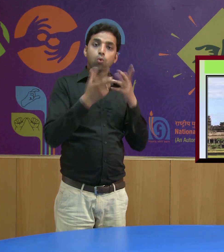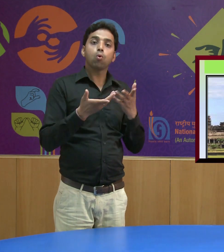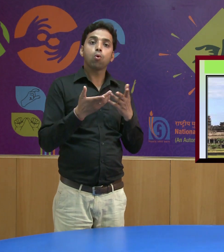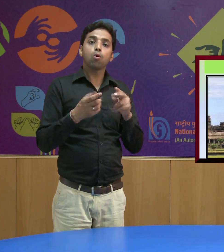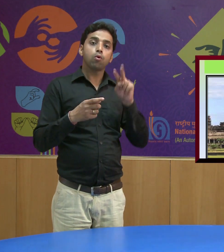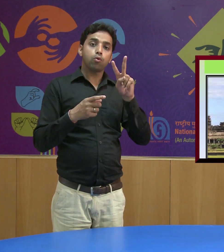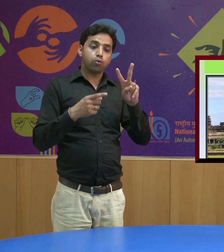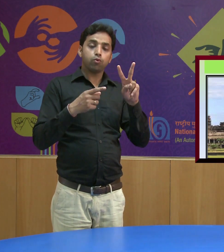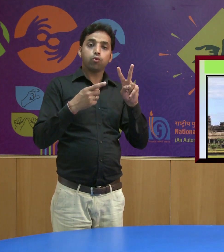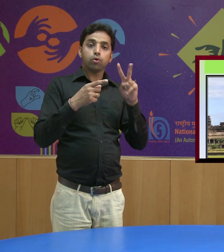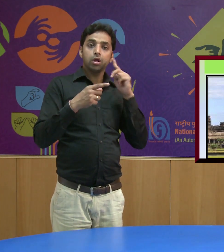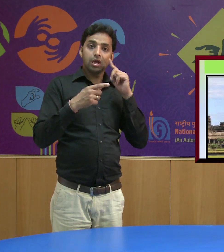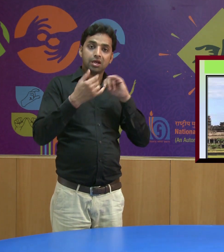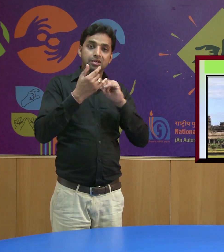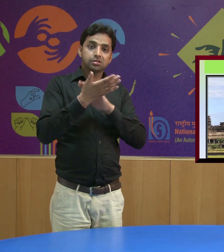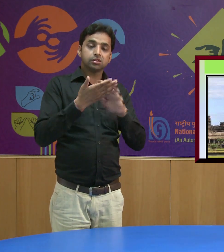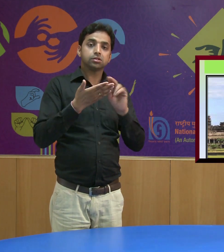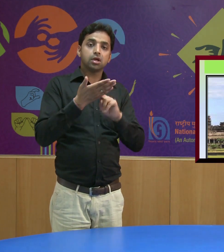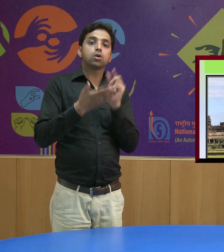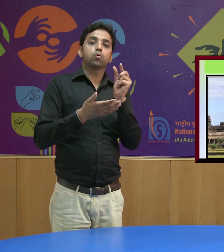was constructed in Cambodia.